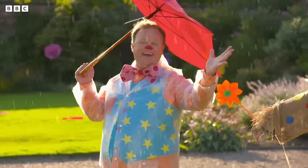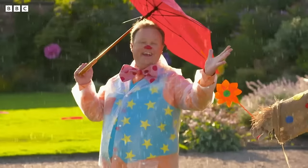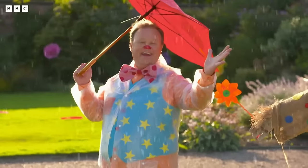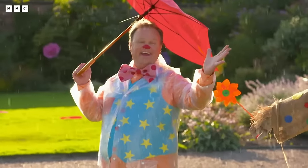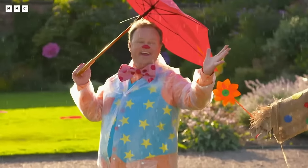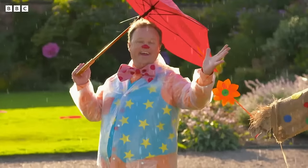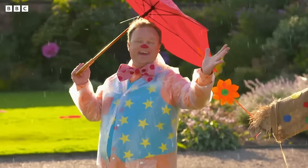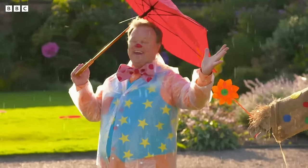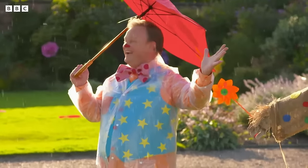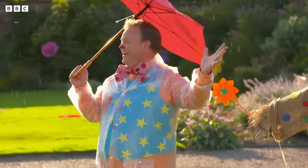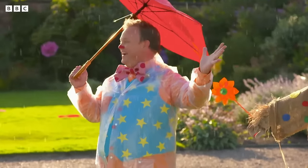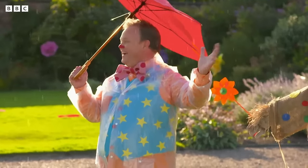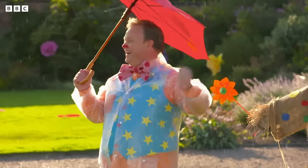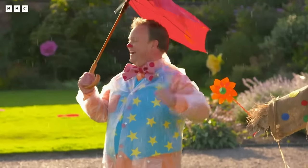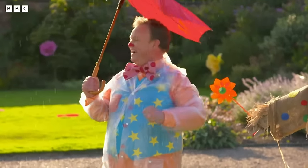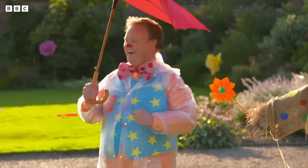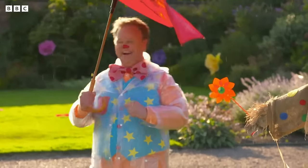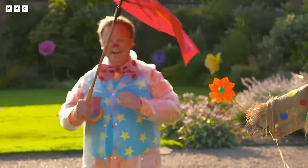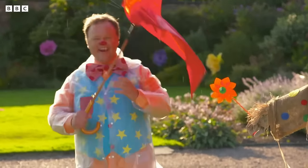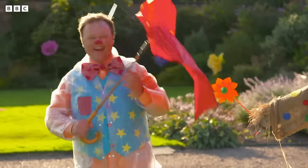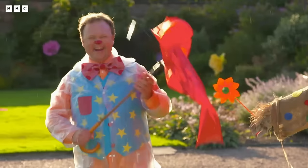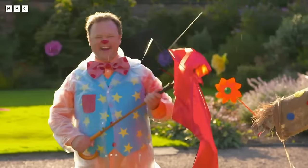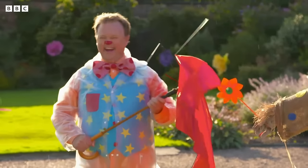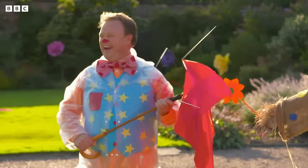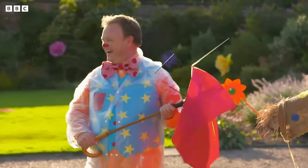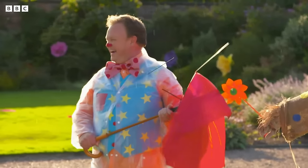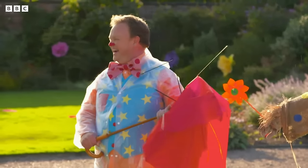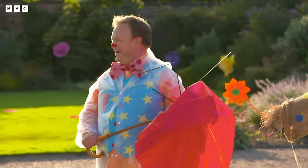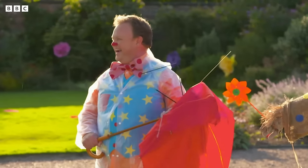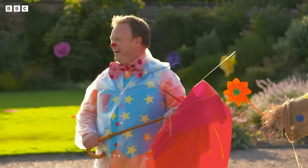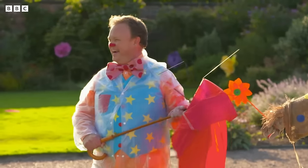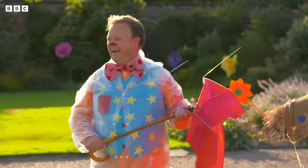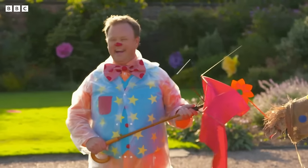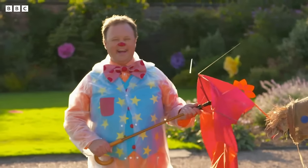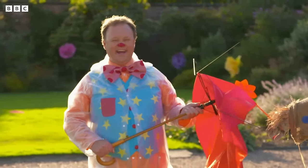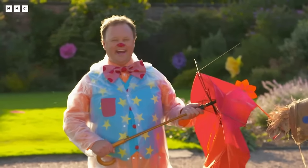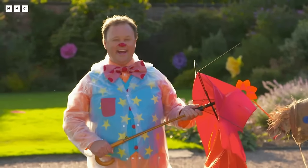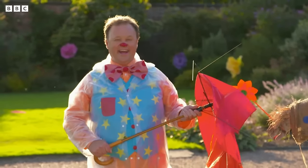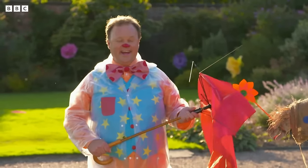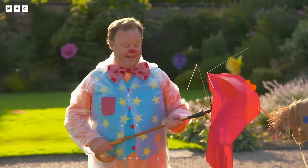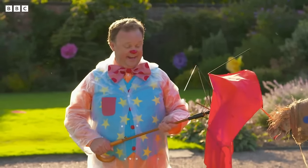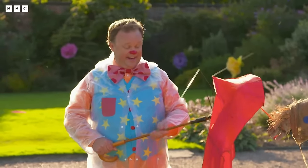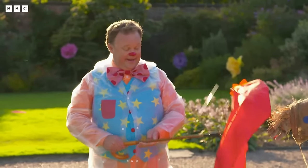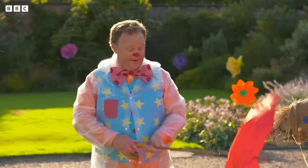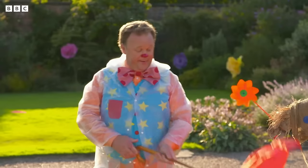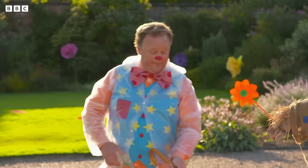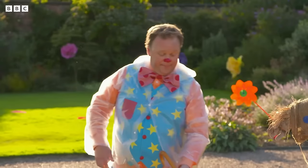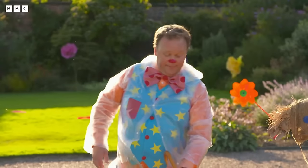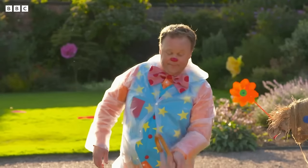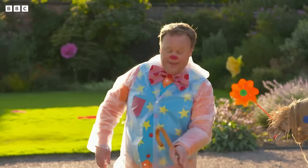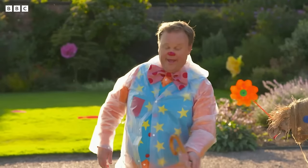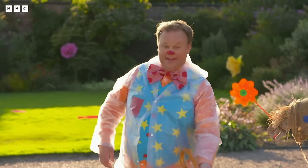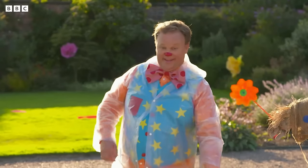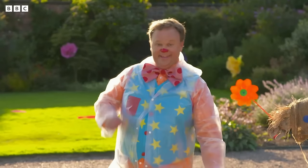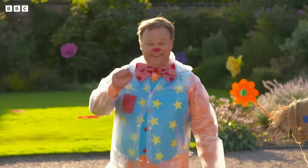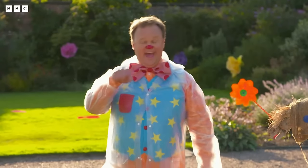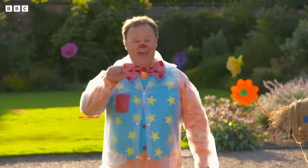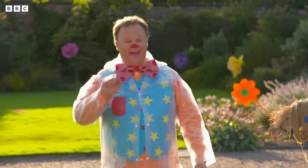Well done, Mr. Tumble. That was so much fun. Please, can you show us a sign for rain?